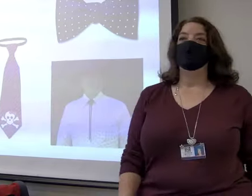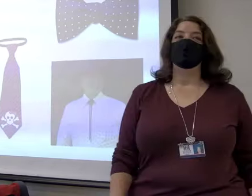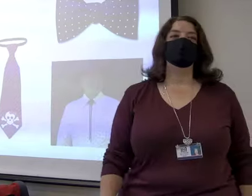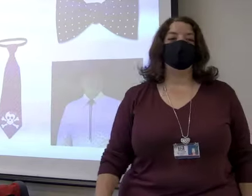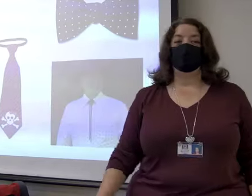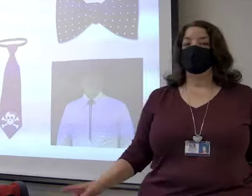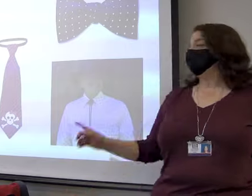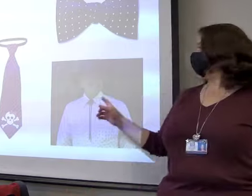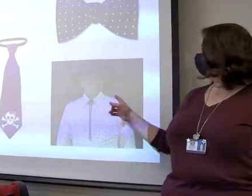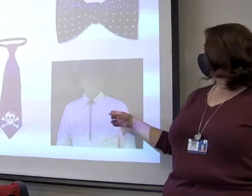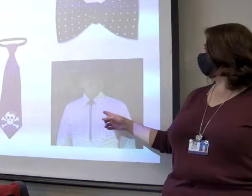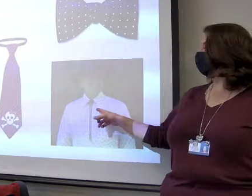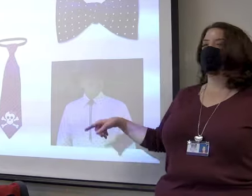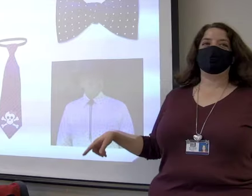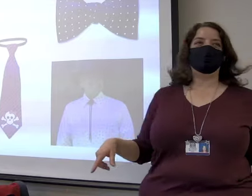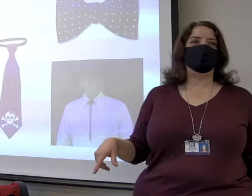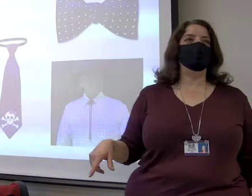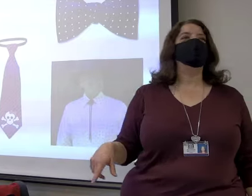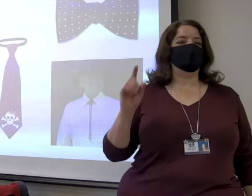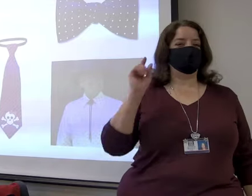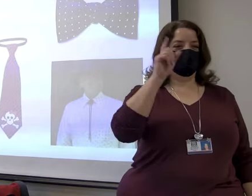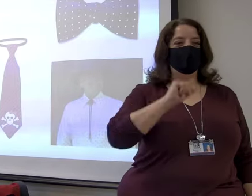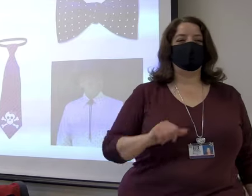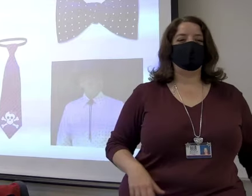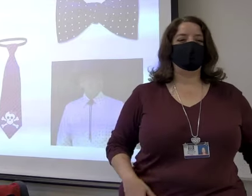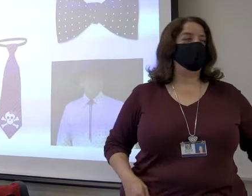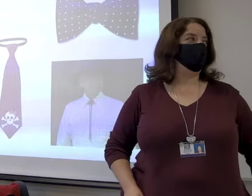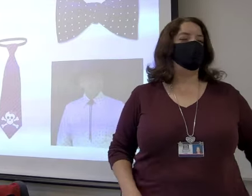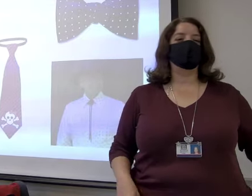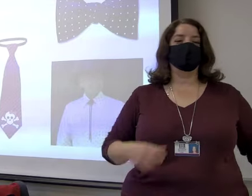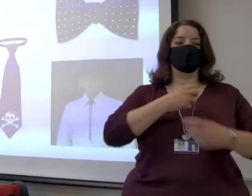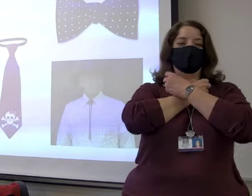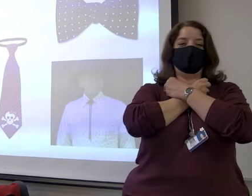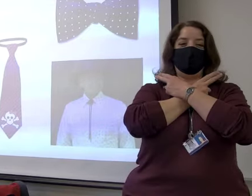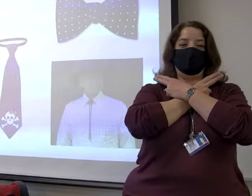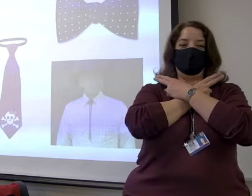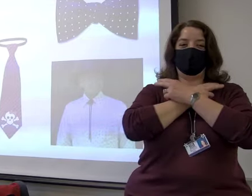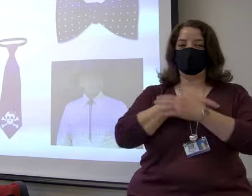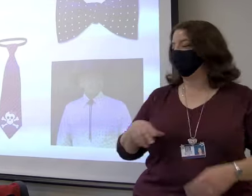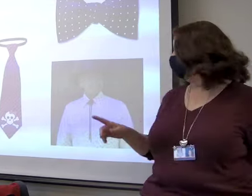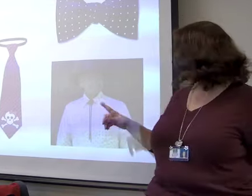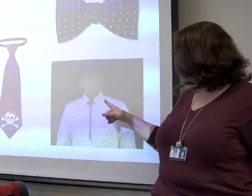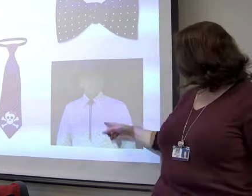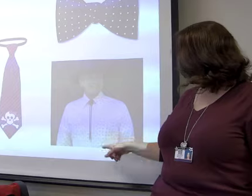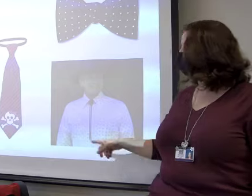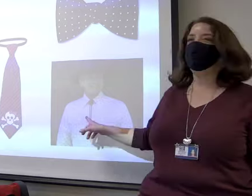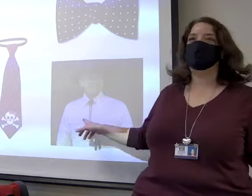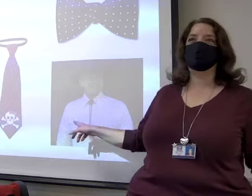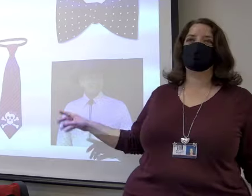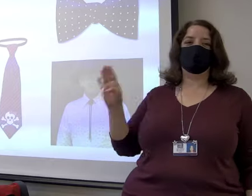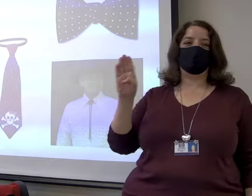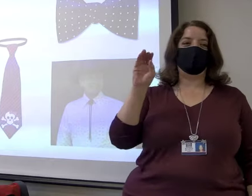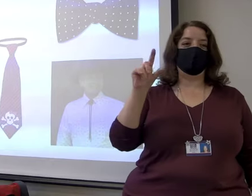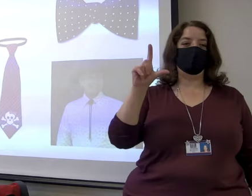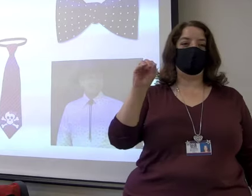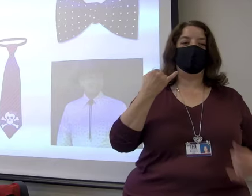Oh, that's what that song was in the Halloween. That's what it was, yes, in the Halloween Story, the monster had on a bow tie. And this is what we call a bolo,